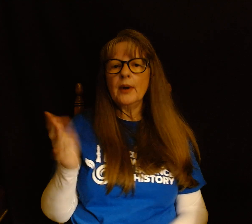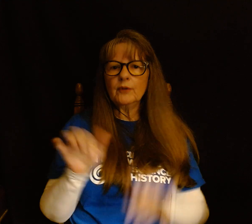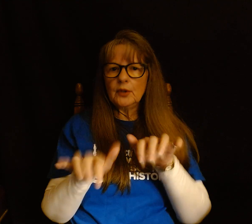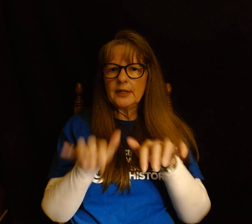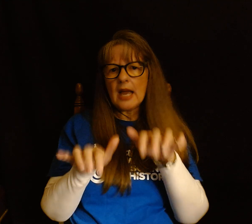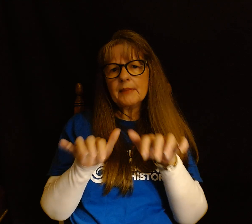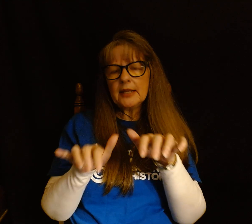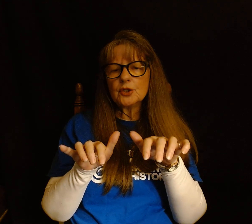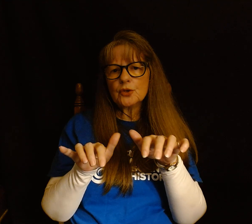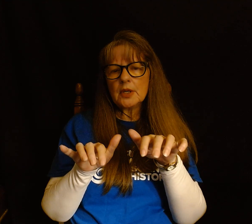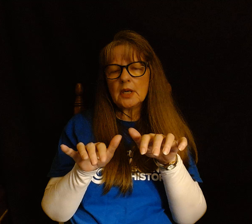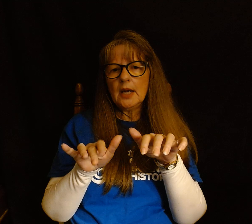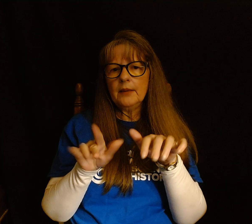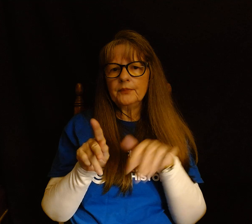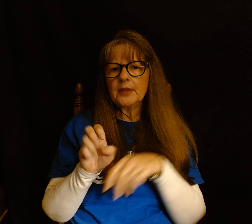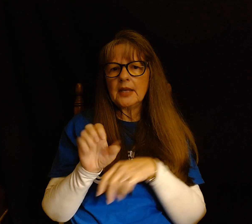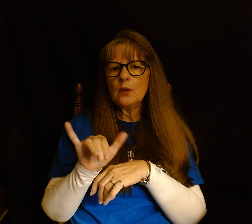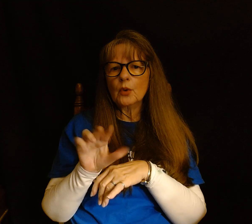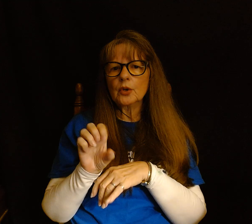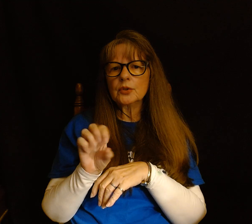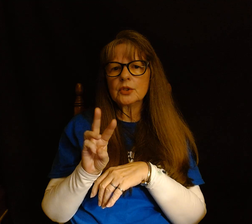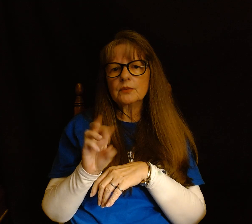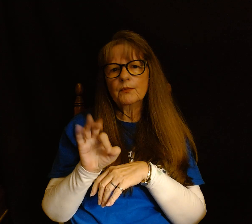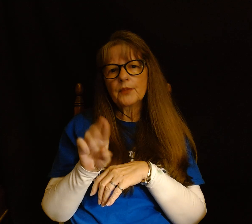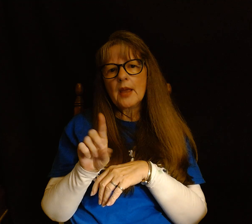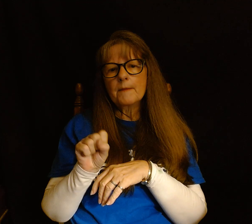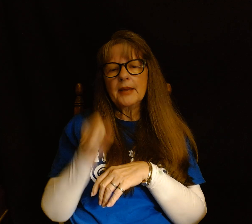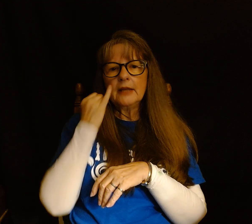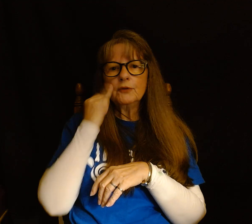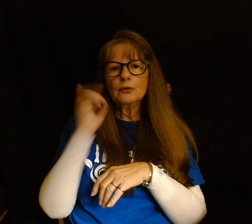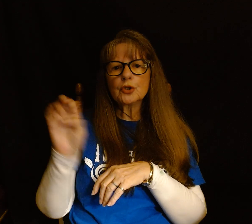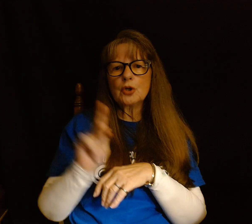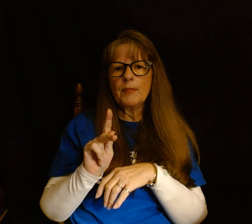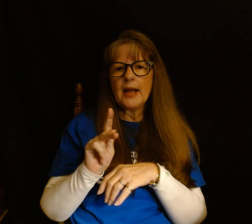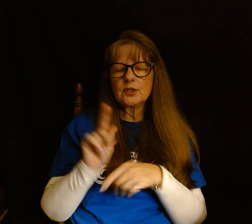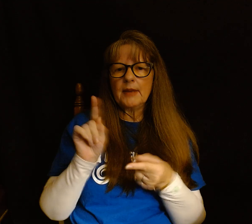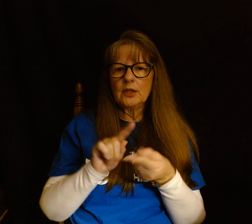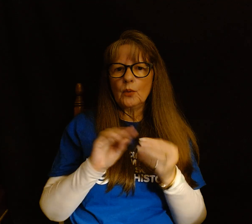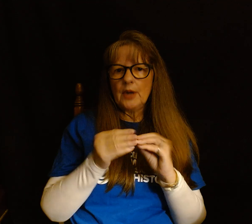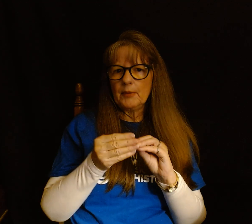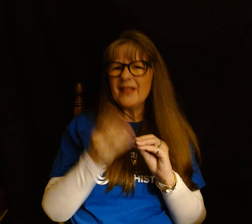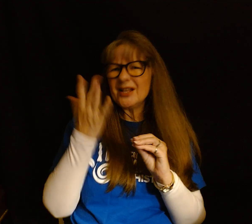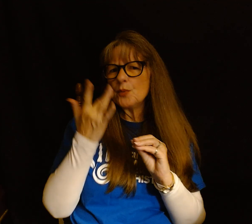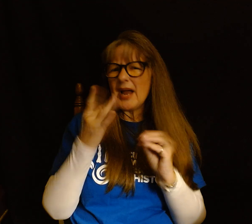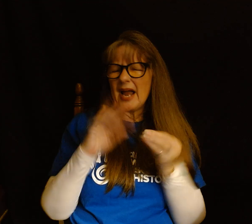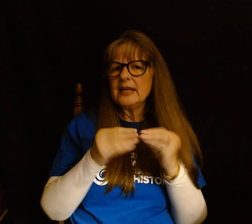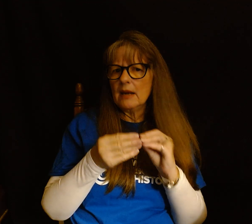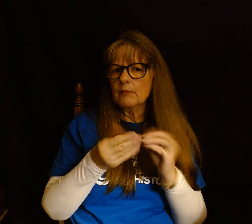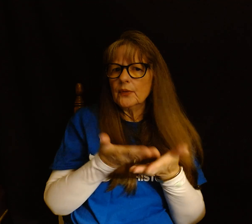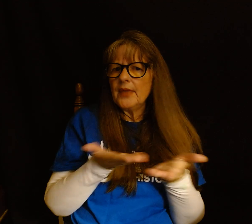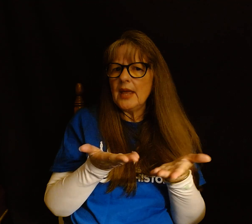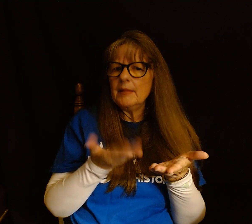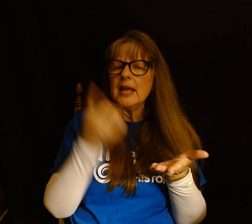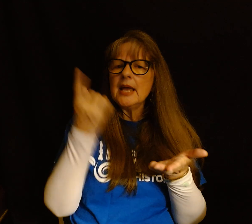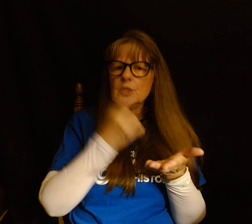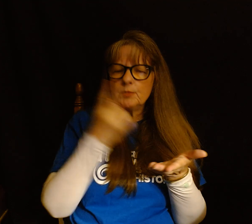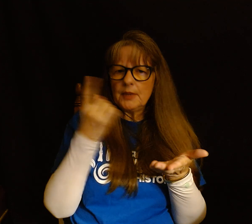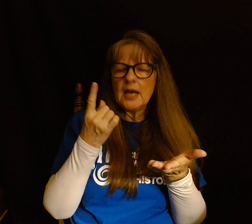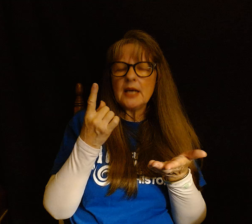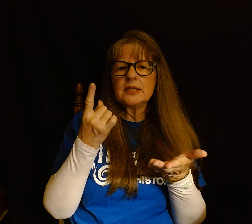You can type it into the keywords. But if you'll just go back to my lower number, and that's why I numbered them, is because